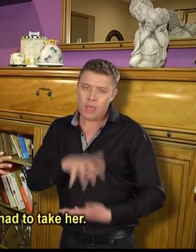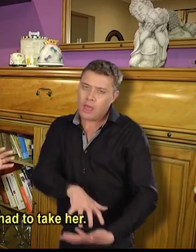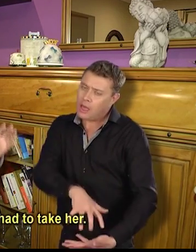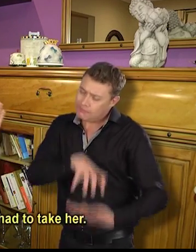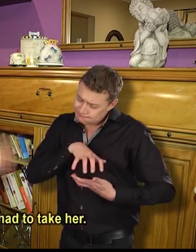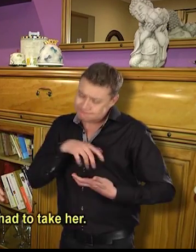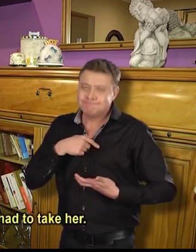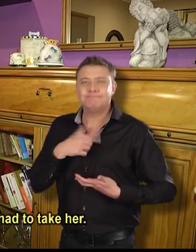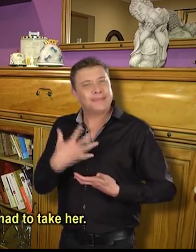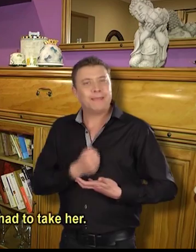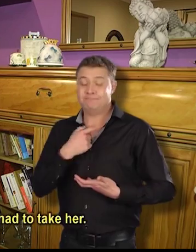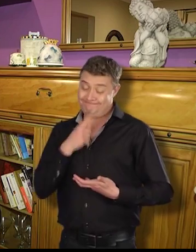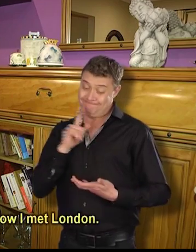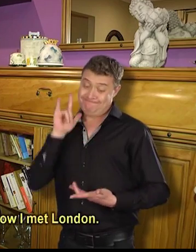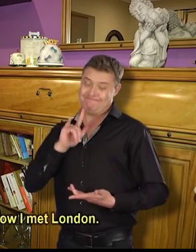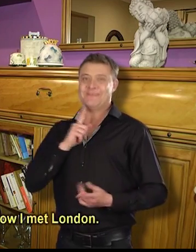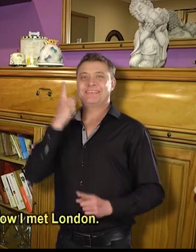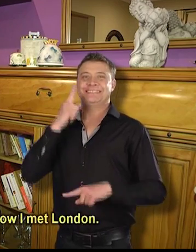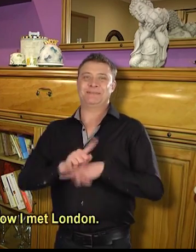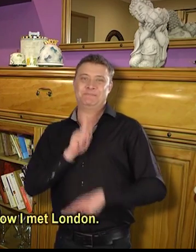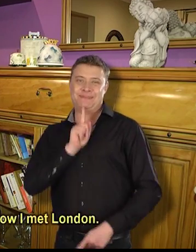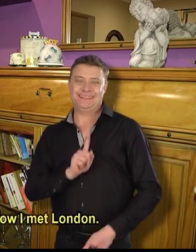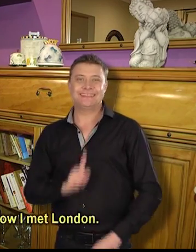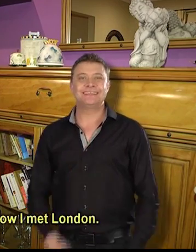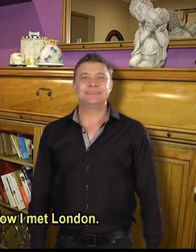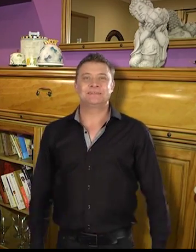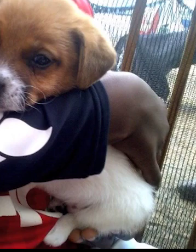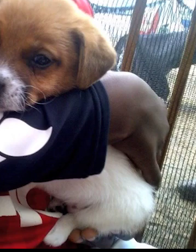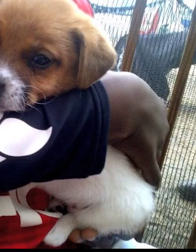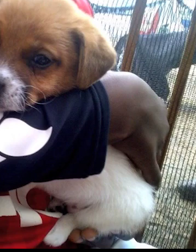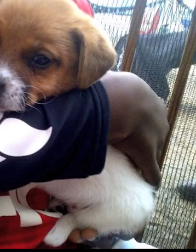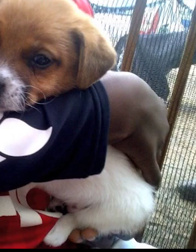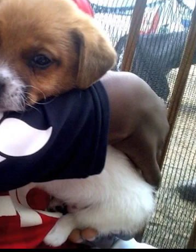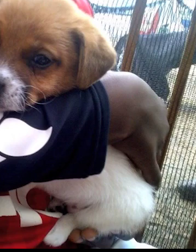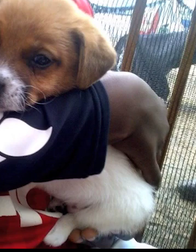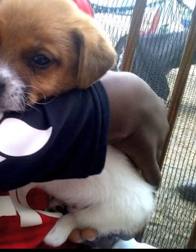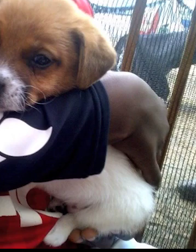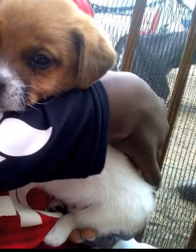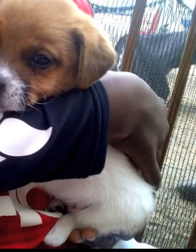with her, and I had to take her, so that's how I met London.